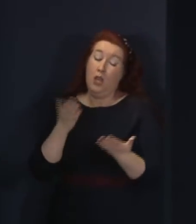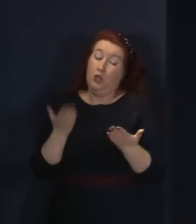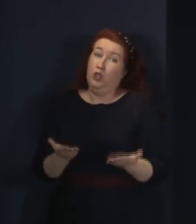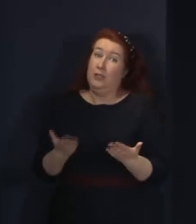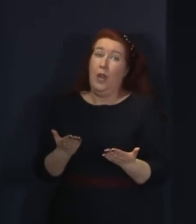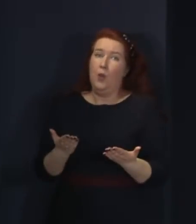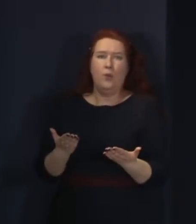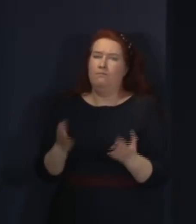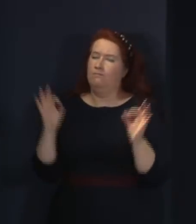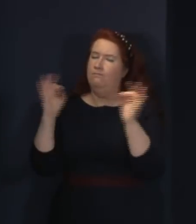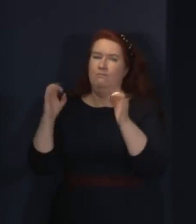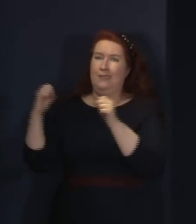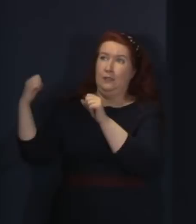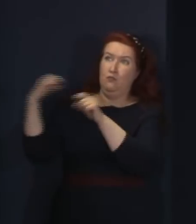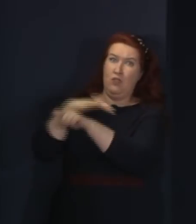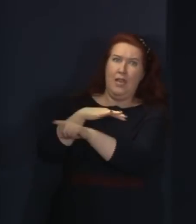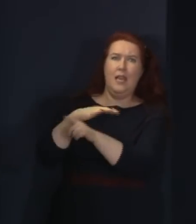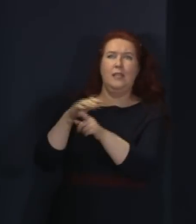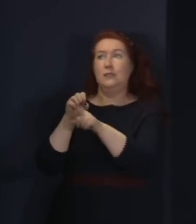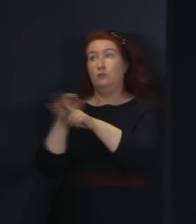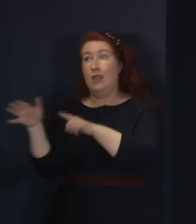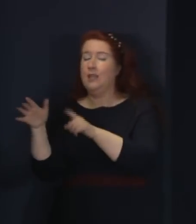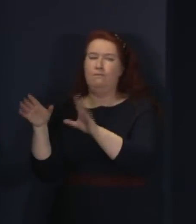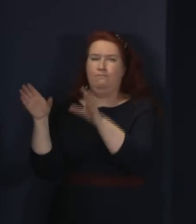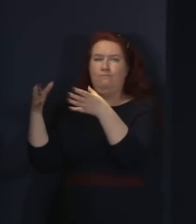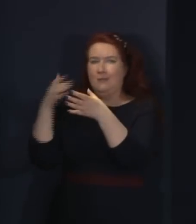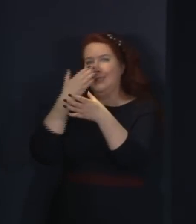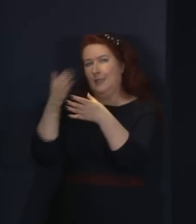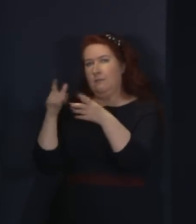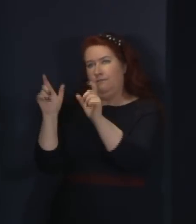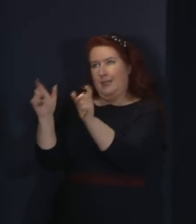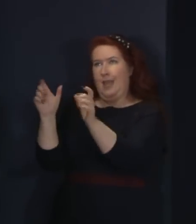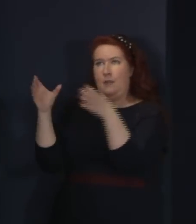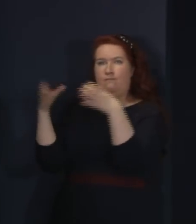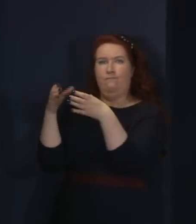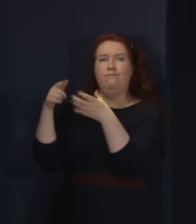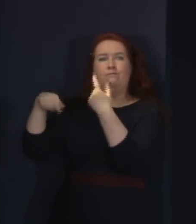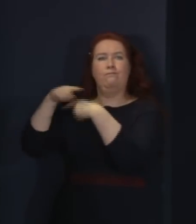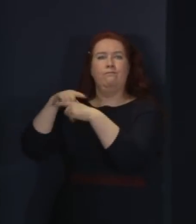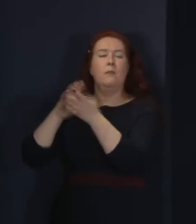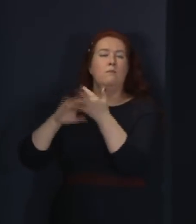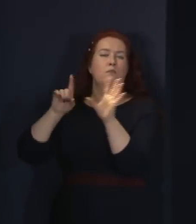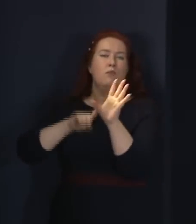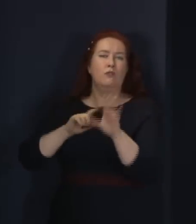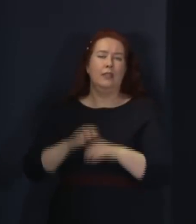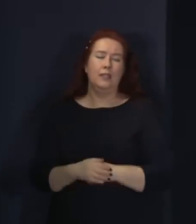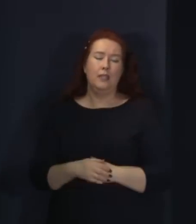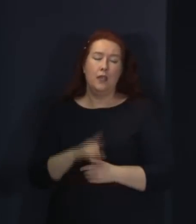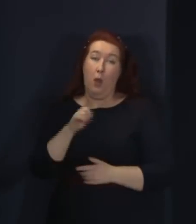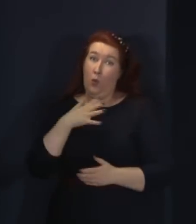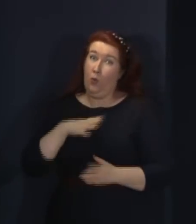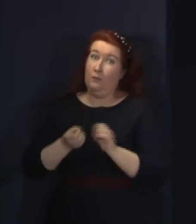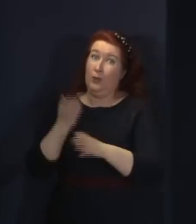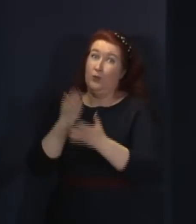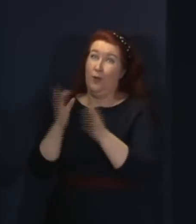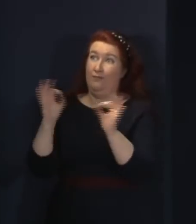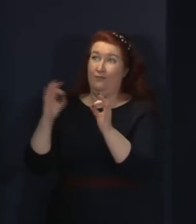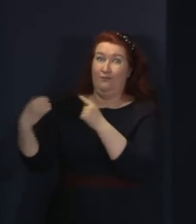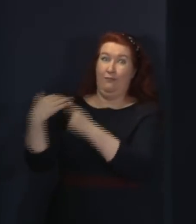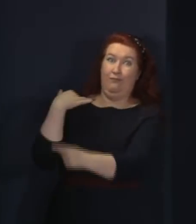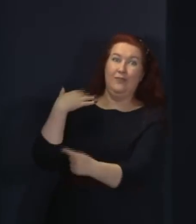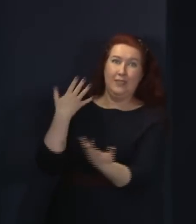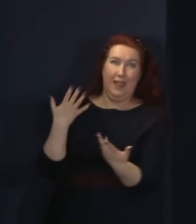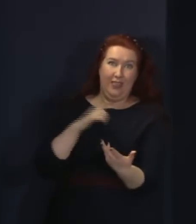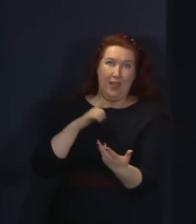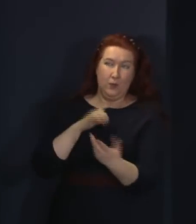not seeing that spread of those infectious networks into those other communities beyond Murray just now. Of course, we want to try to prevent that. That's